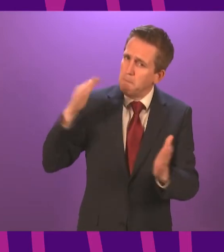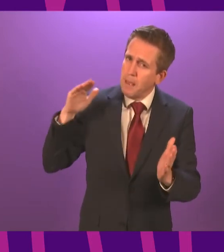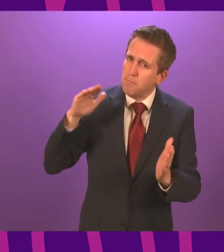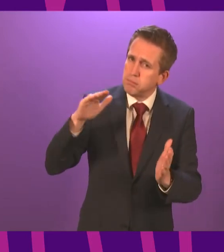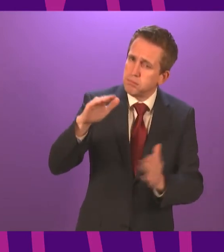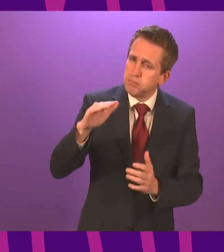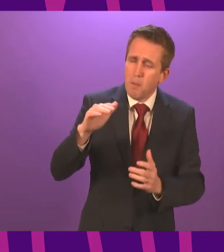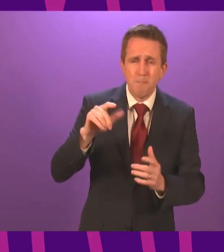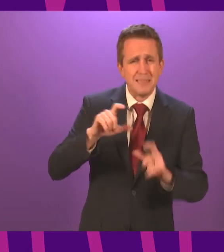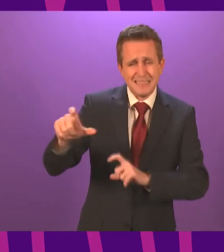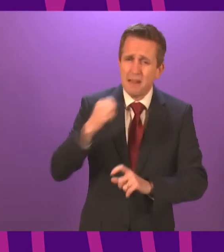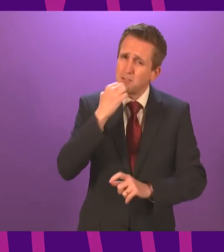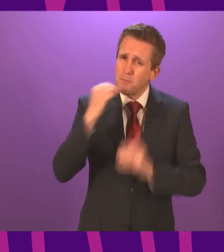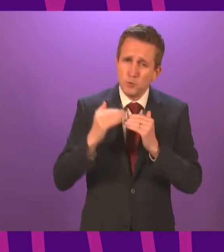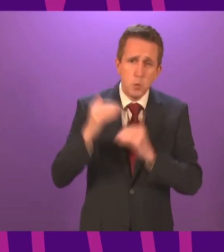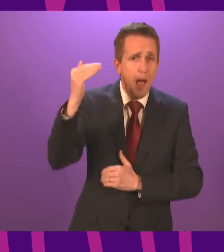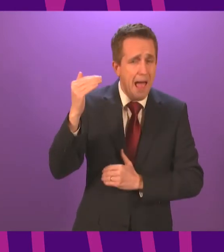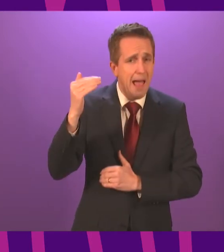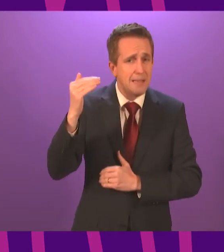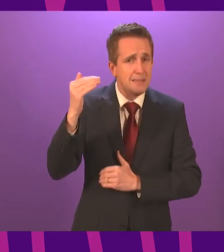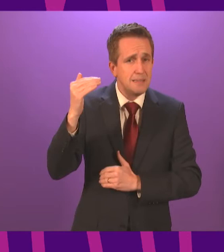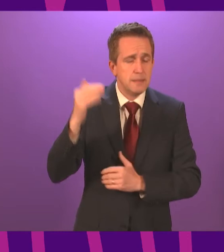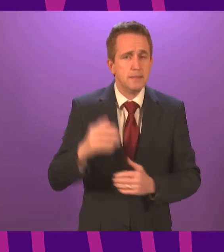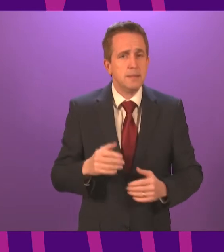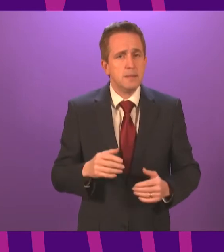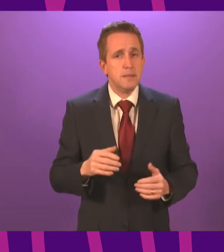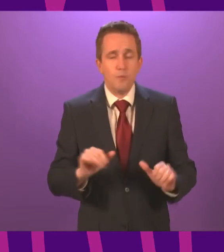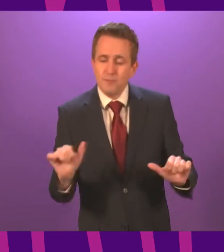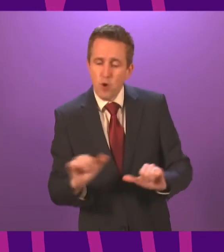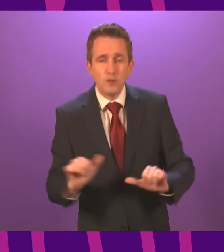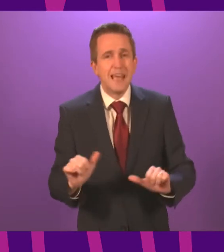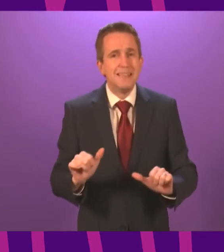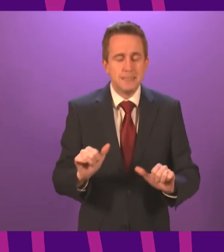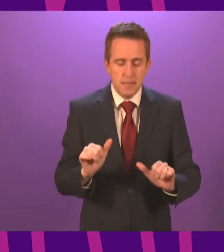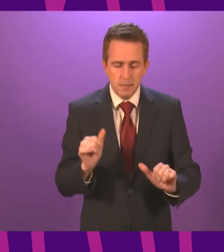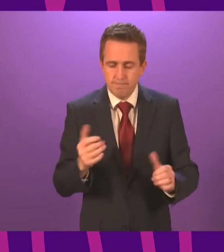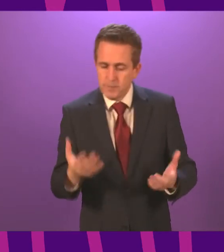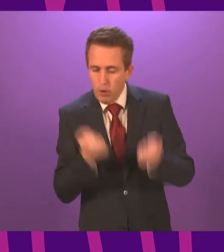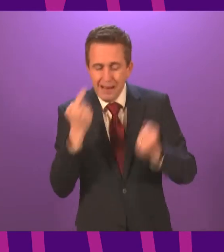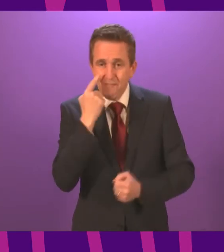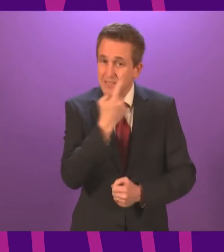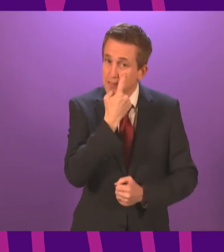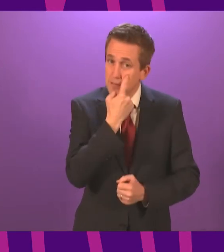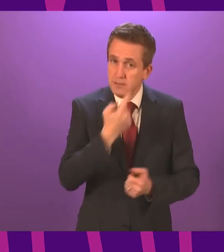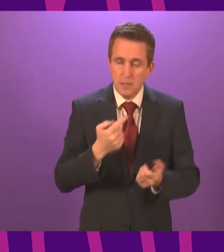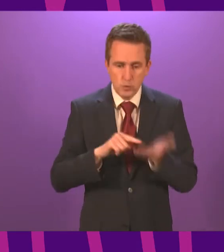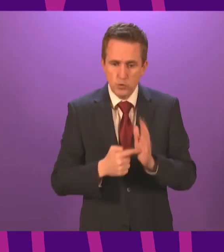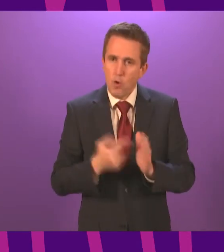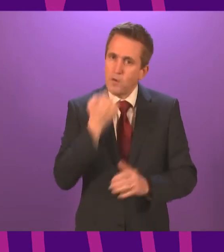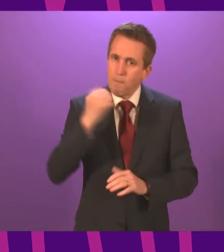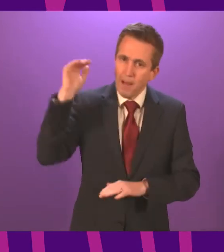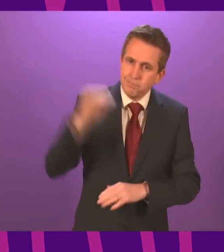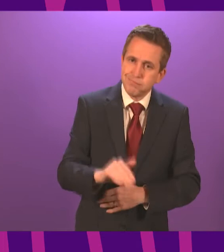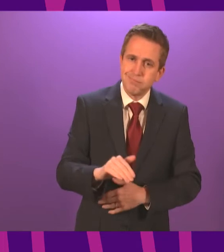overall, the situation remains fragile, with as yet no sustained evidence that we are changing the course of the pandemic. Our cautious approach reflects